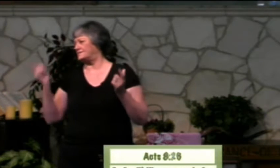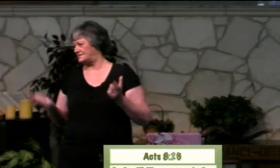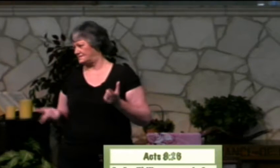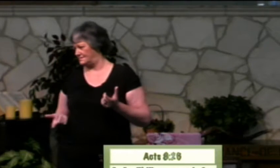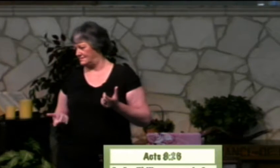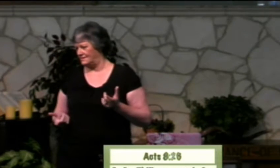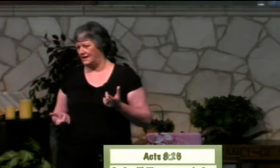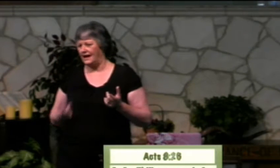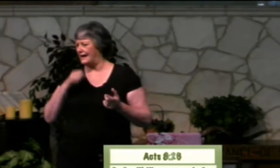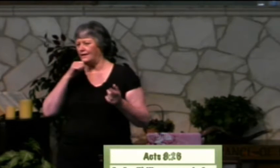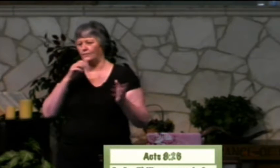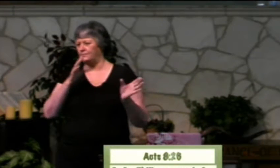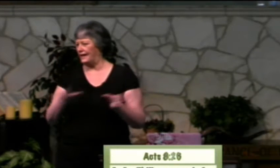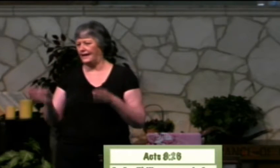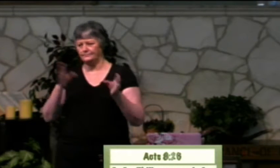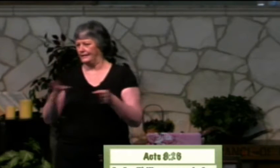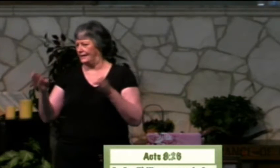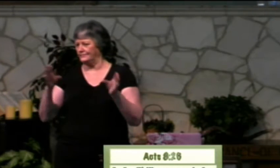surprises. I don't plan